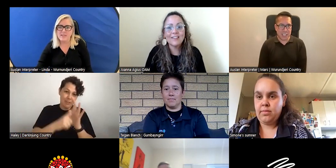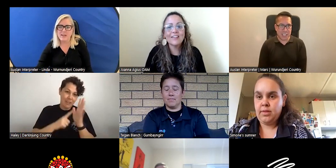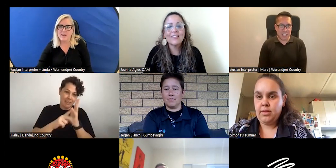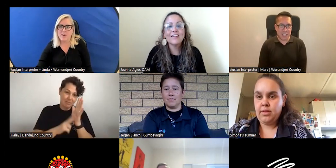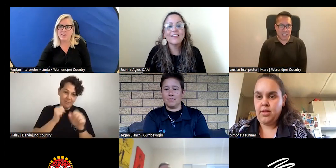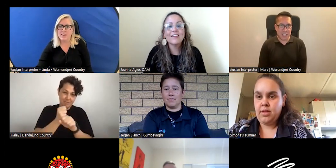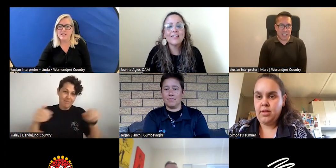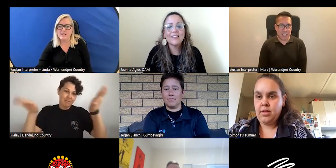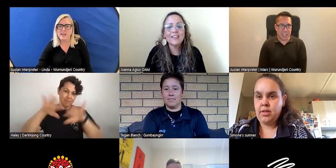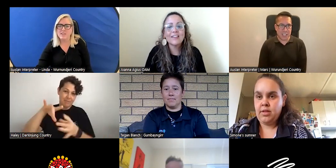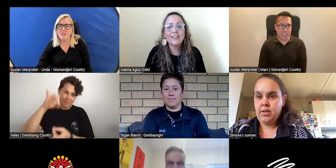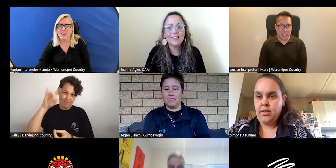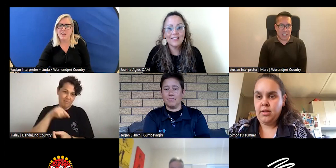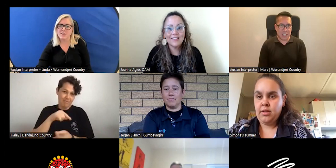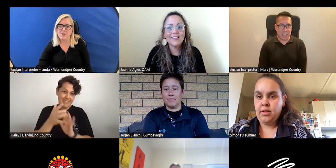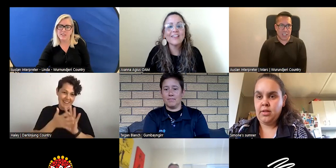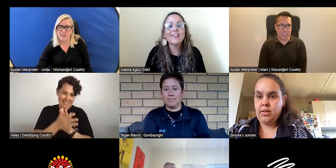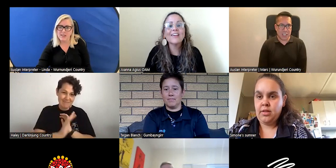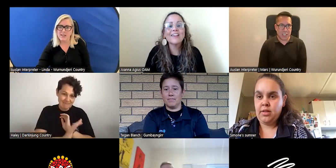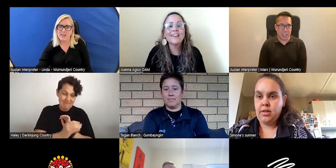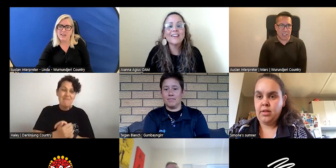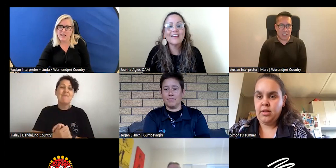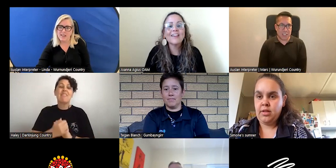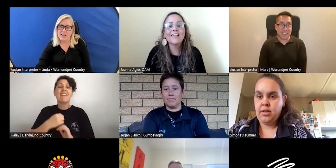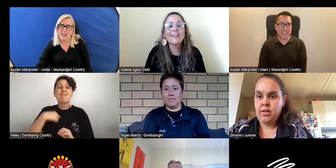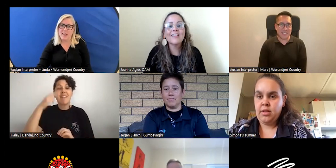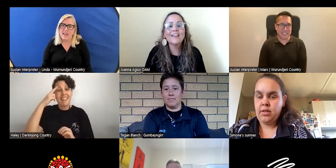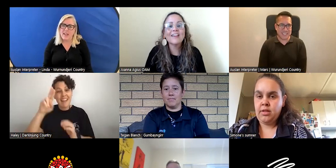I'm standing on Darkajan country.